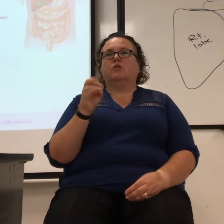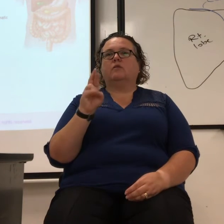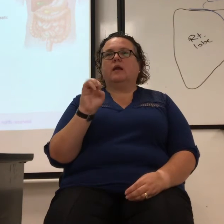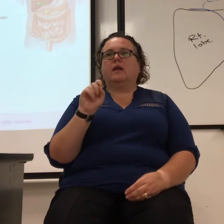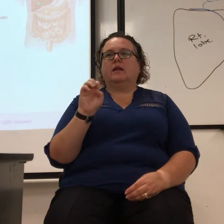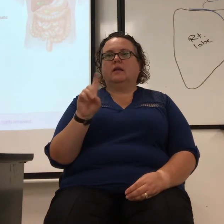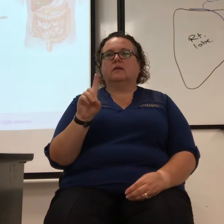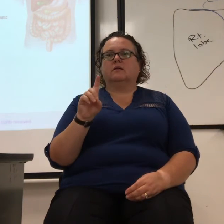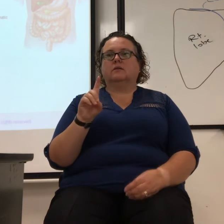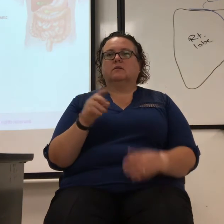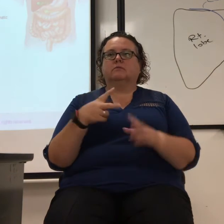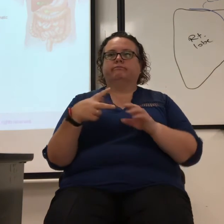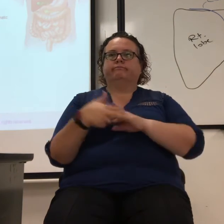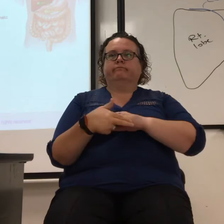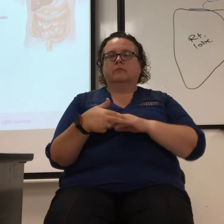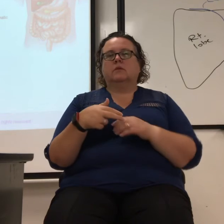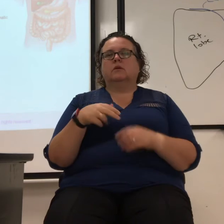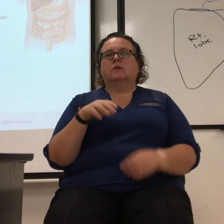umbilical vein.